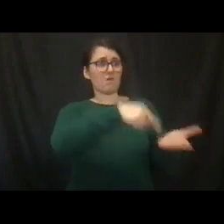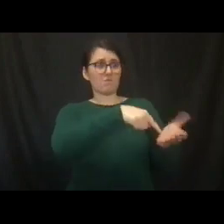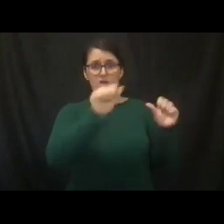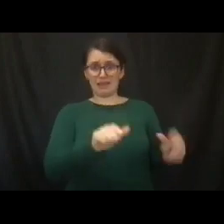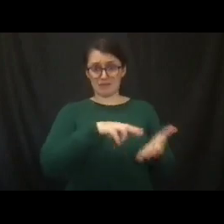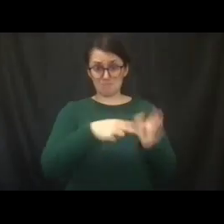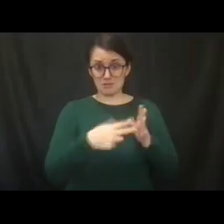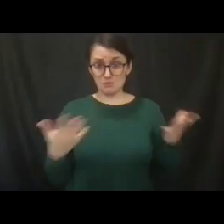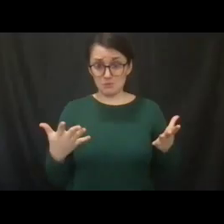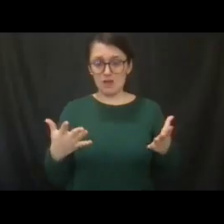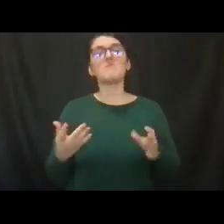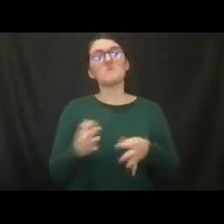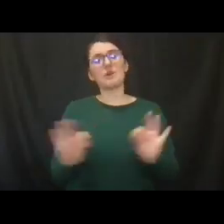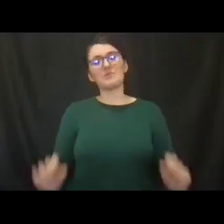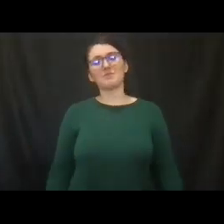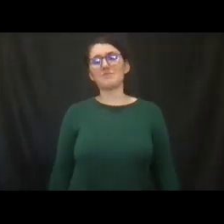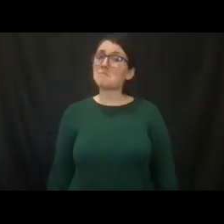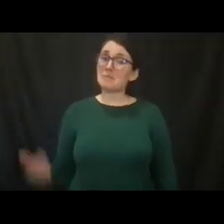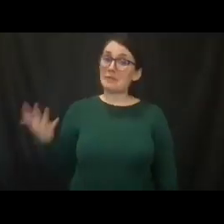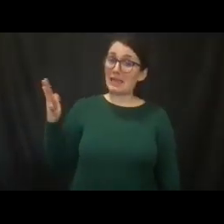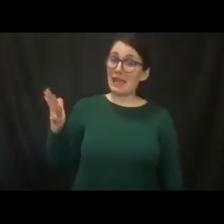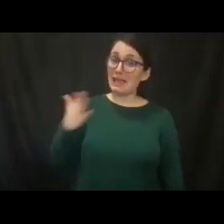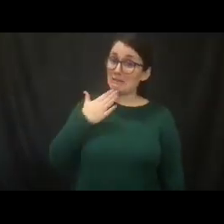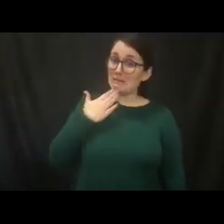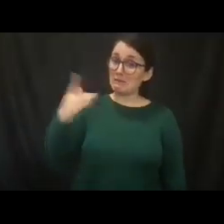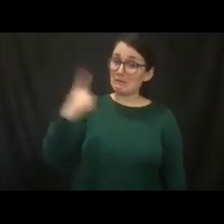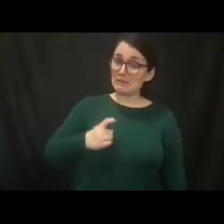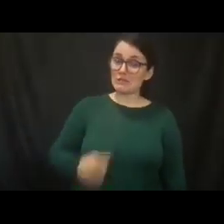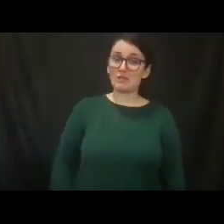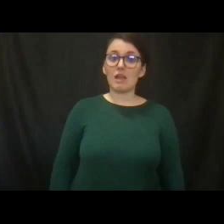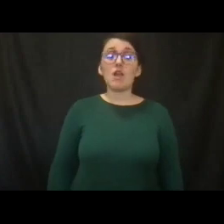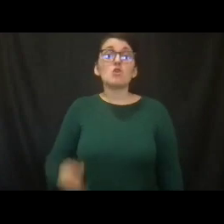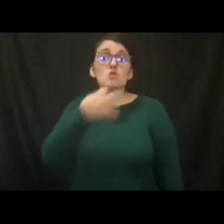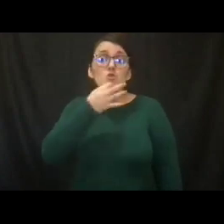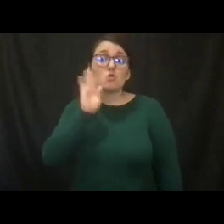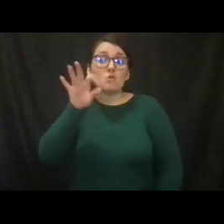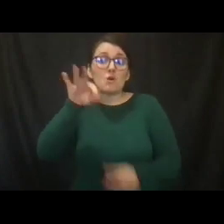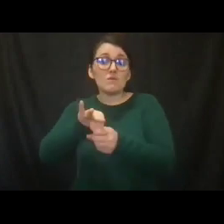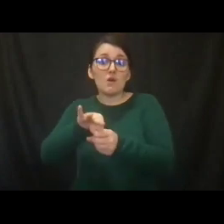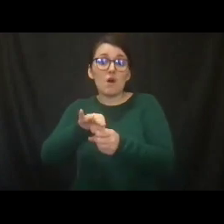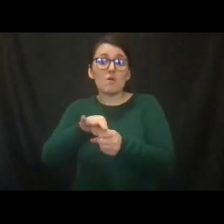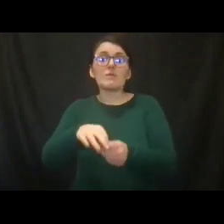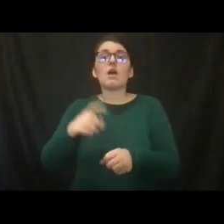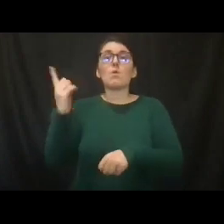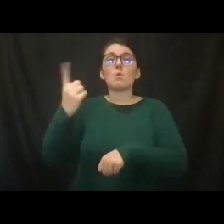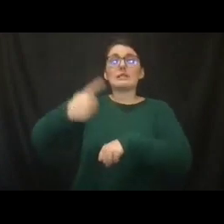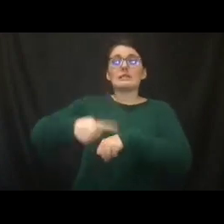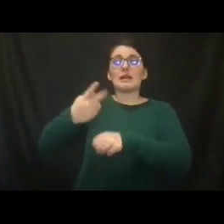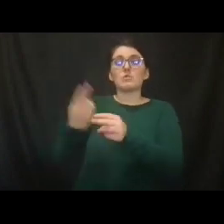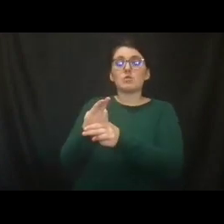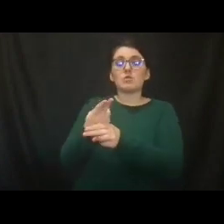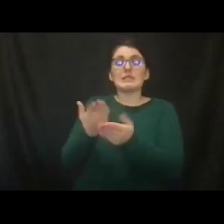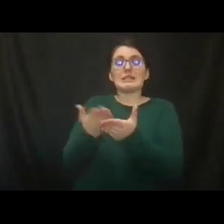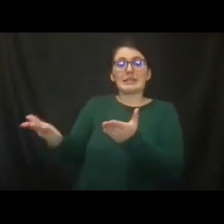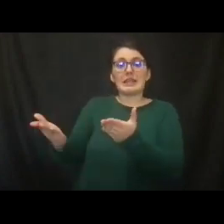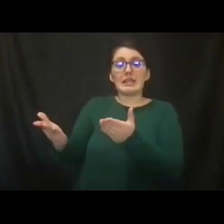Woo! And there's Awesome a couple question. of big things coming up to vote on too, around single-use items and some other things. So your Sweet. families may like want to keep